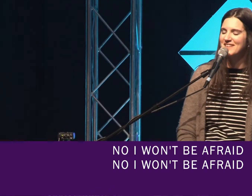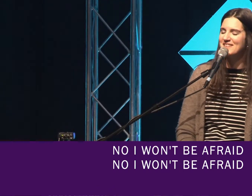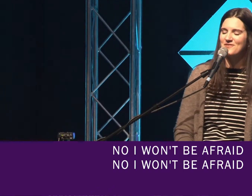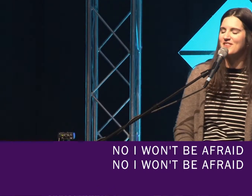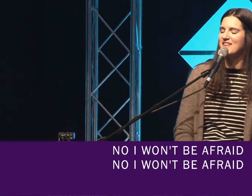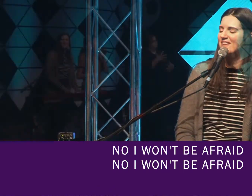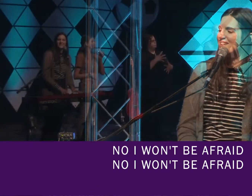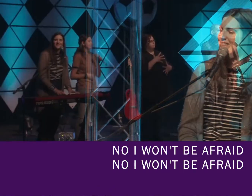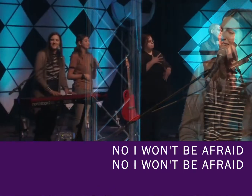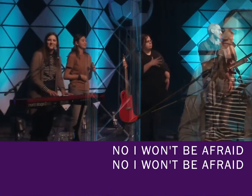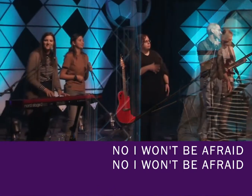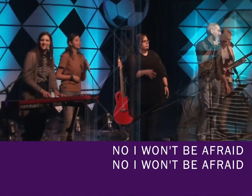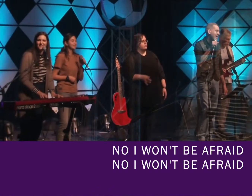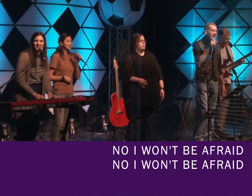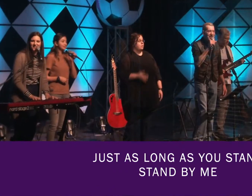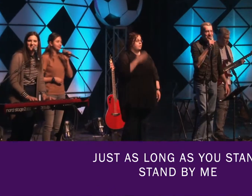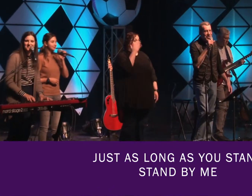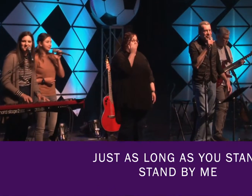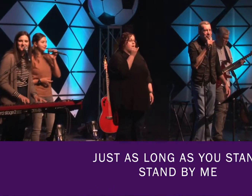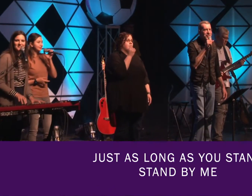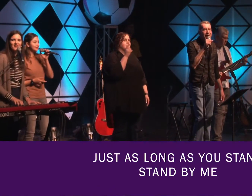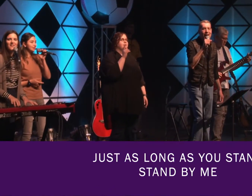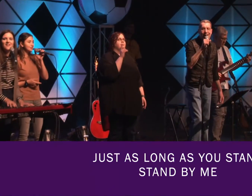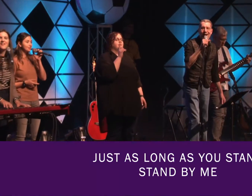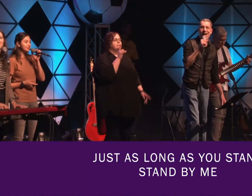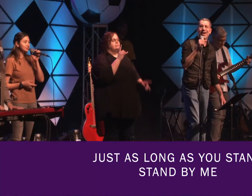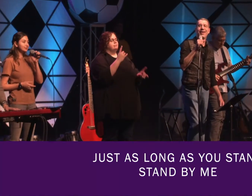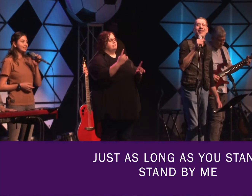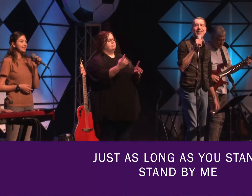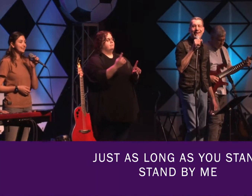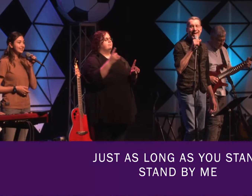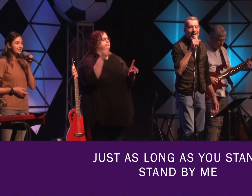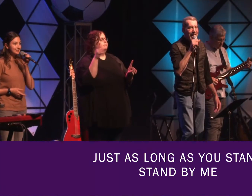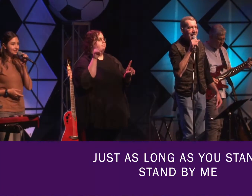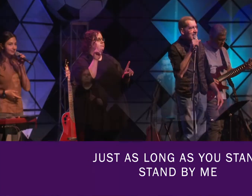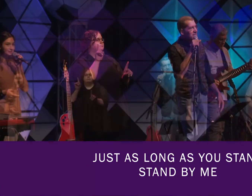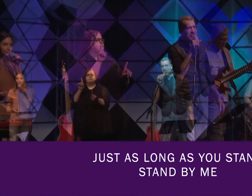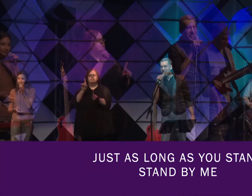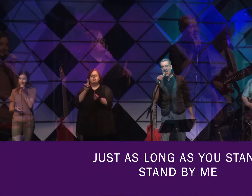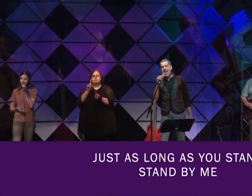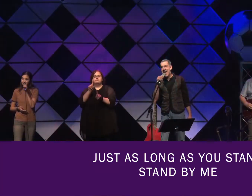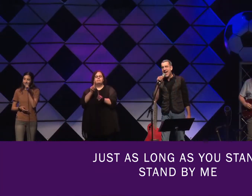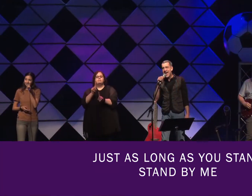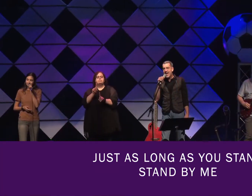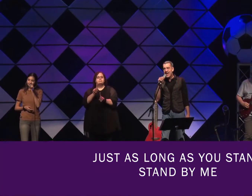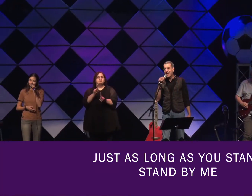won't be afraid. Just as long as you